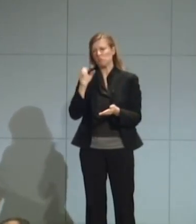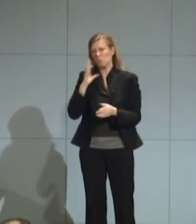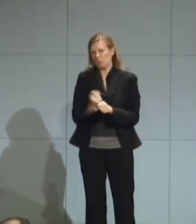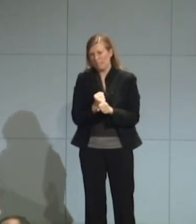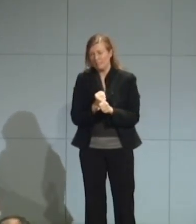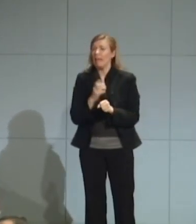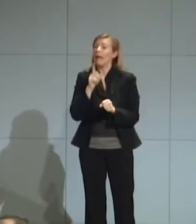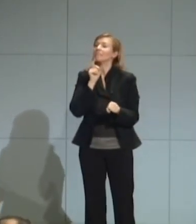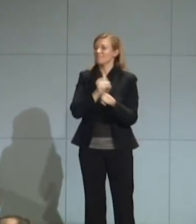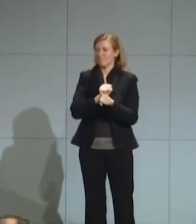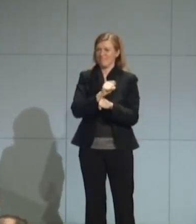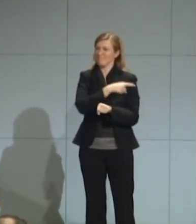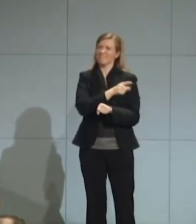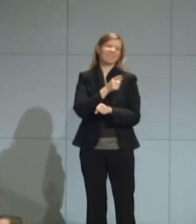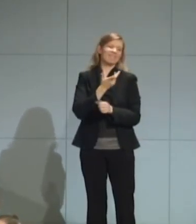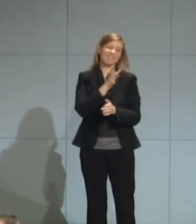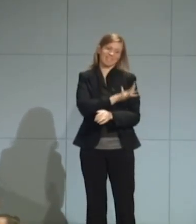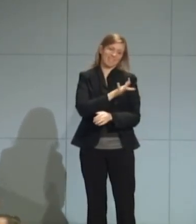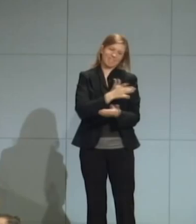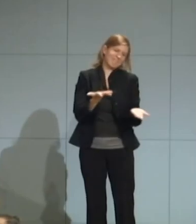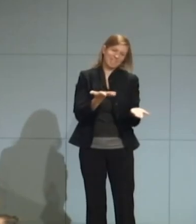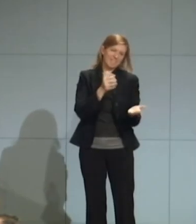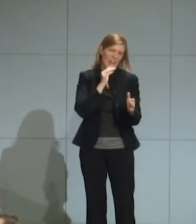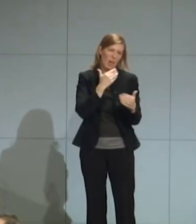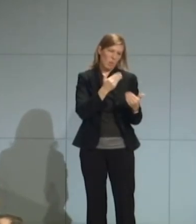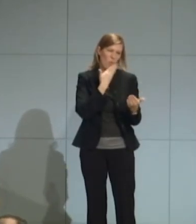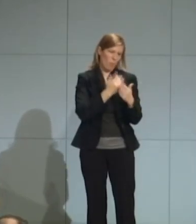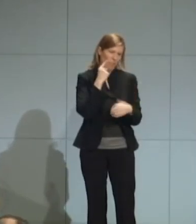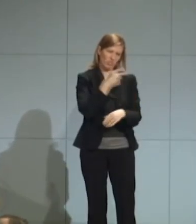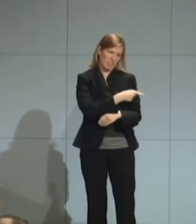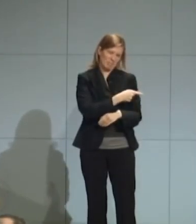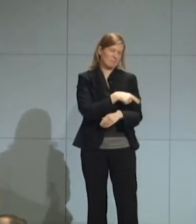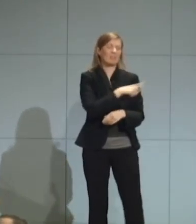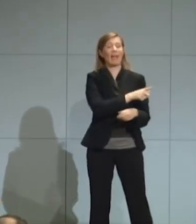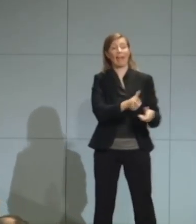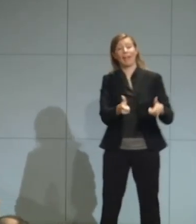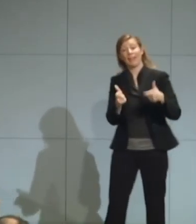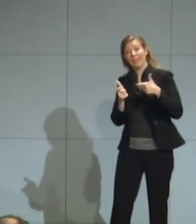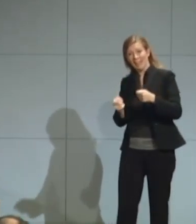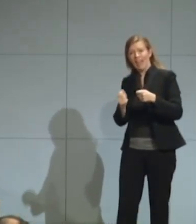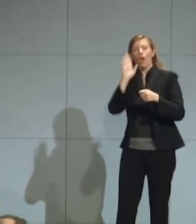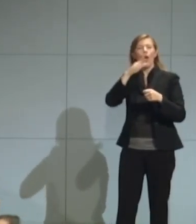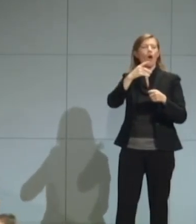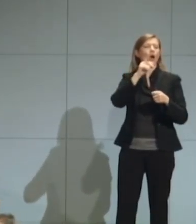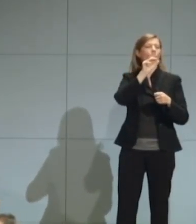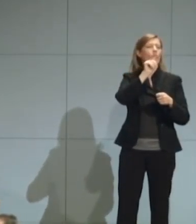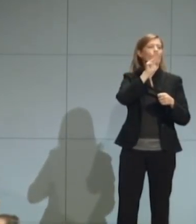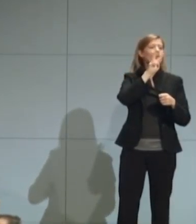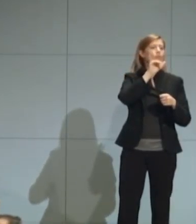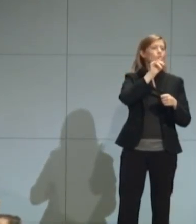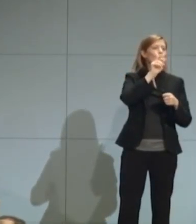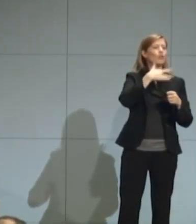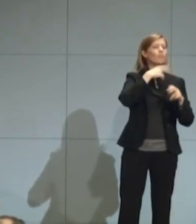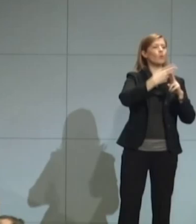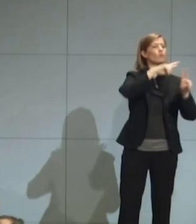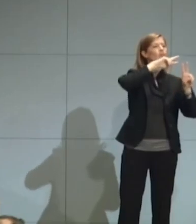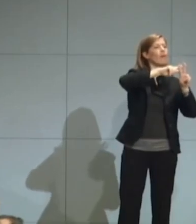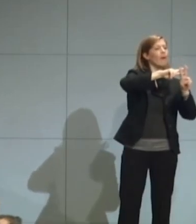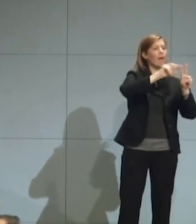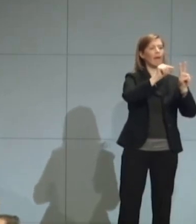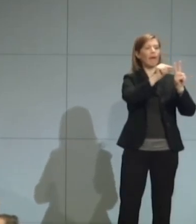meant to white folks. And to be honest, it didn't mean the same to white women that it meant to white men, and it didn't mean the same to poor